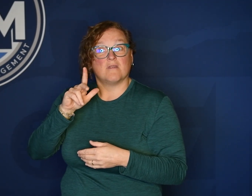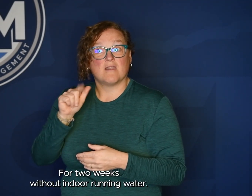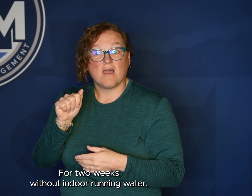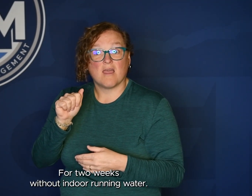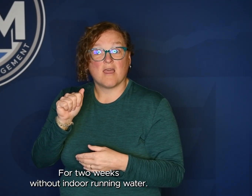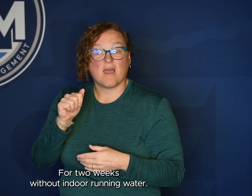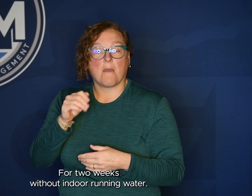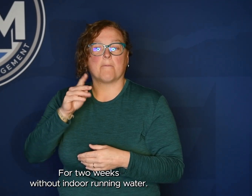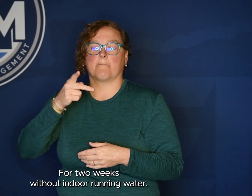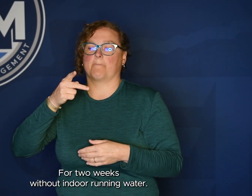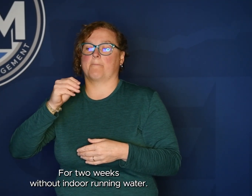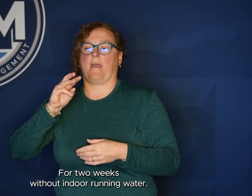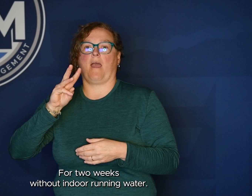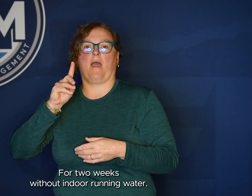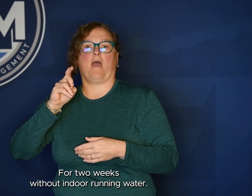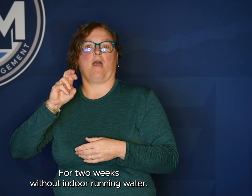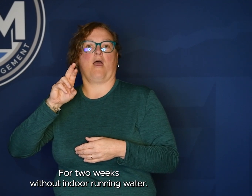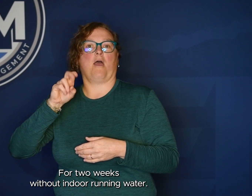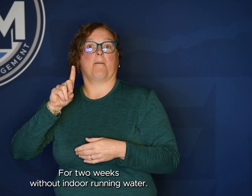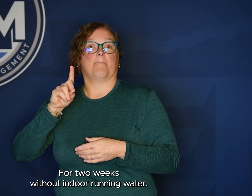For 2 weeks without indoor running water.